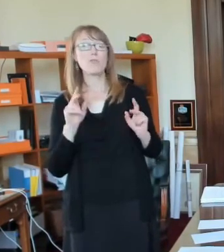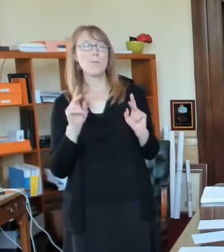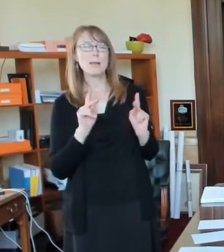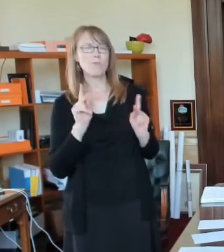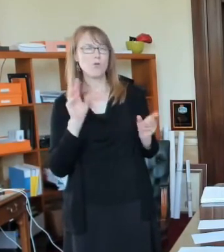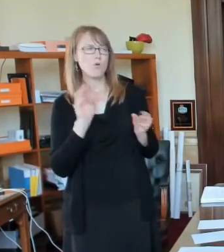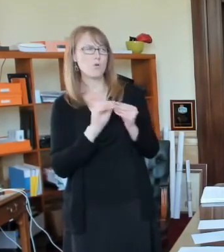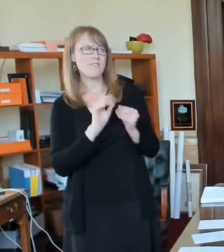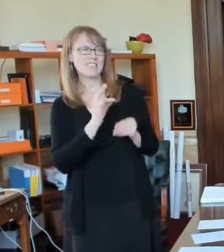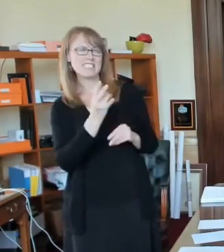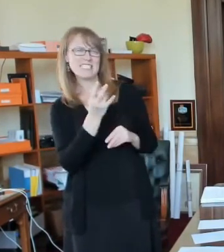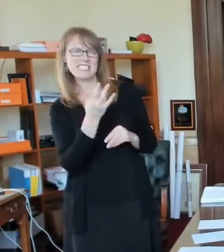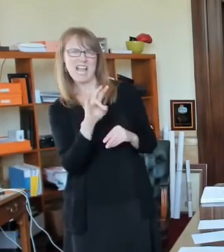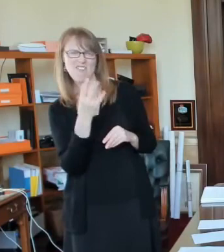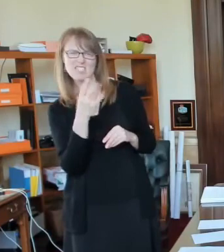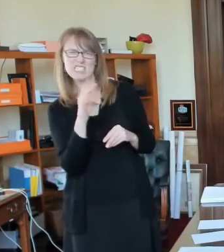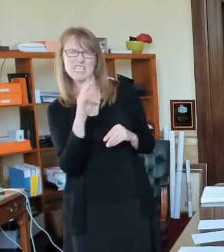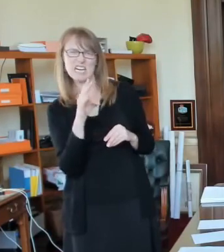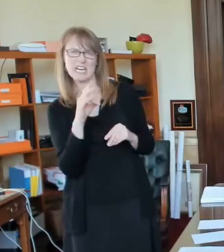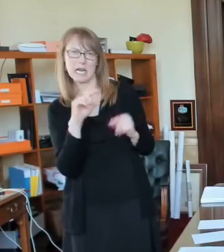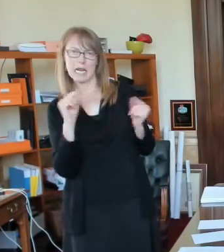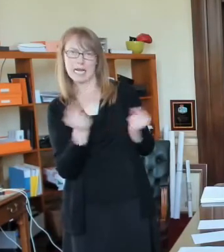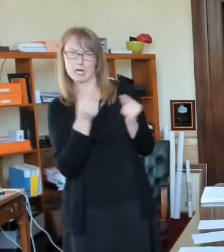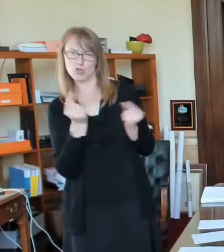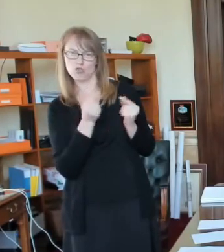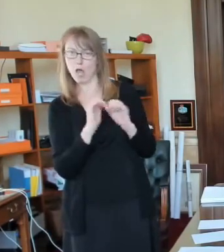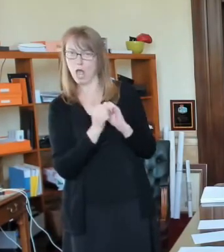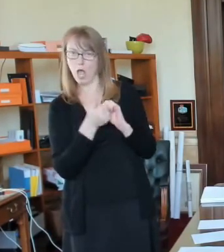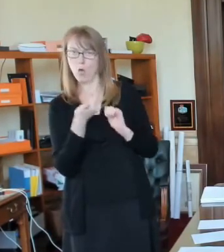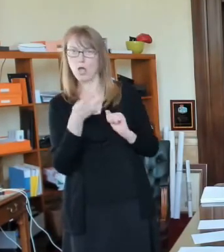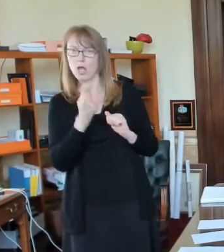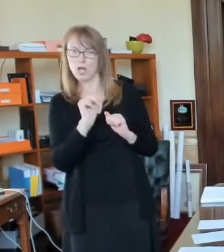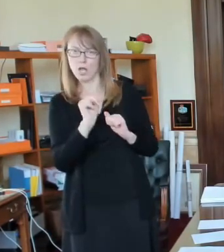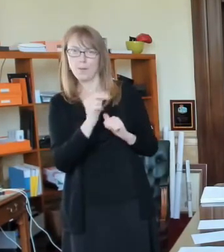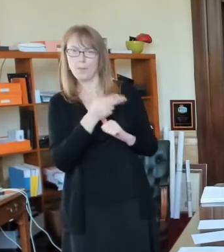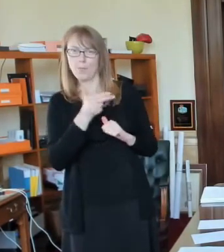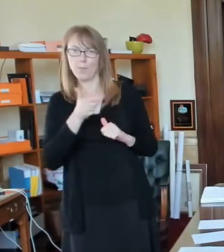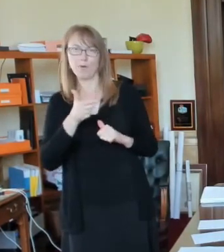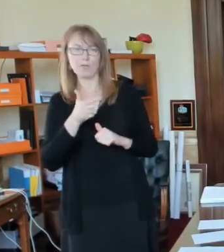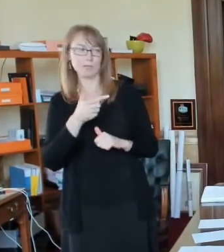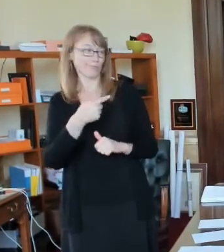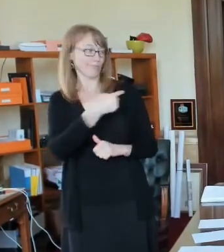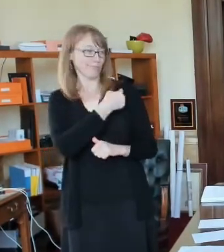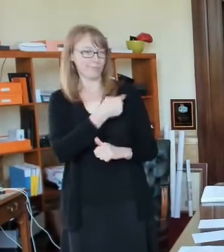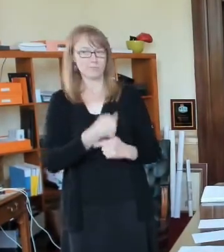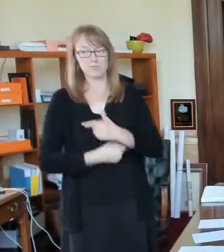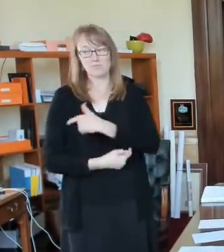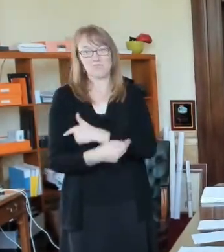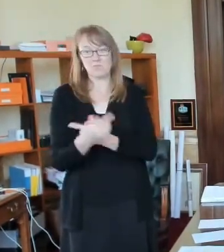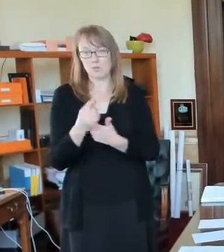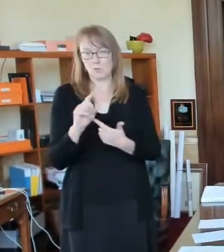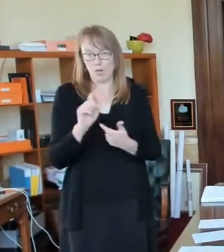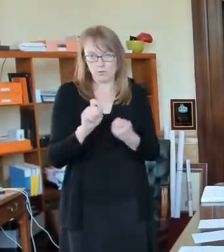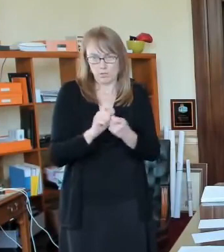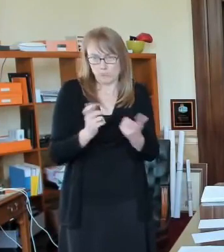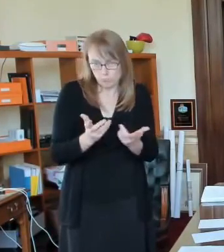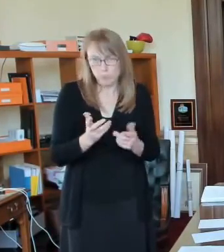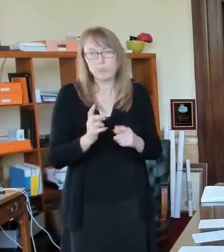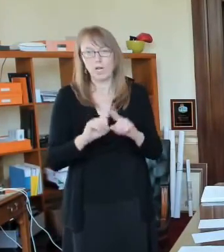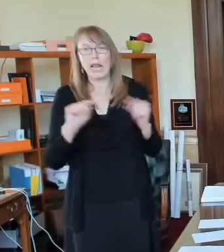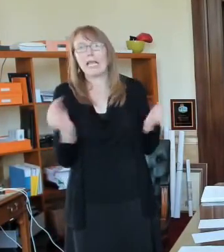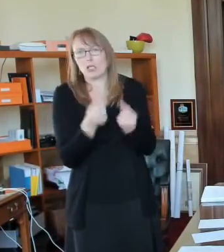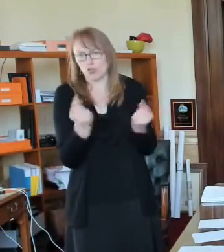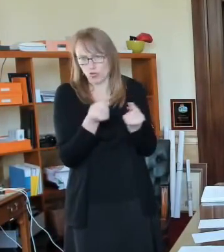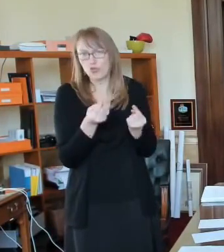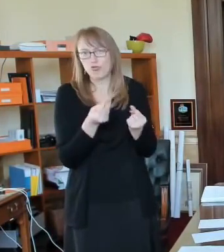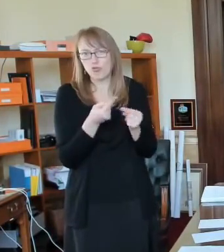through gun violence over the city of St. Louis. That's a total of 24 people. That's 24 lives that are